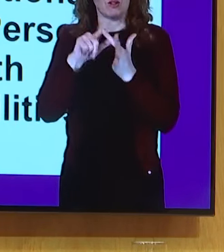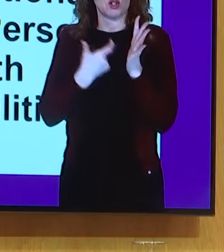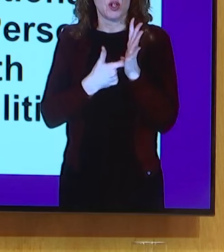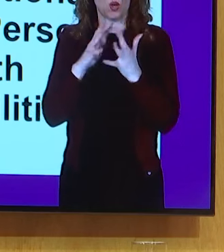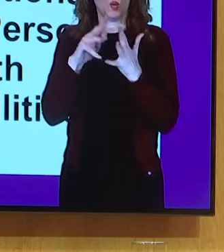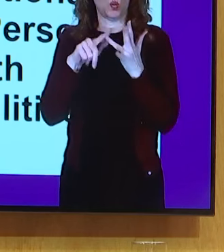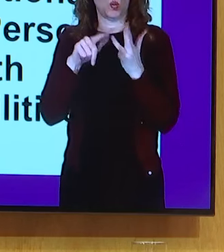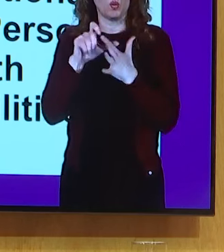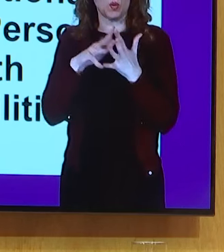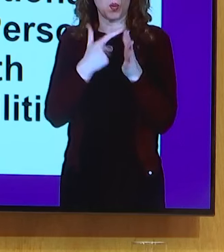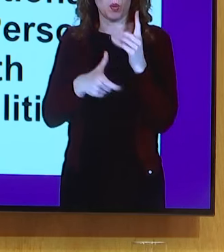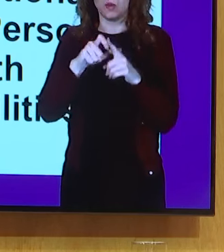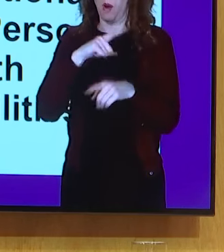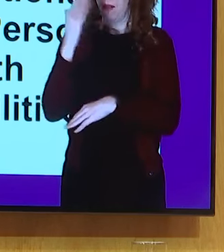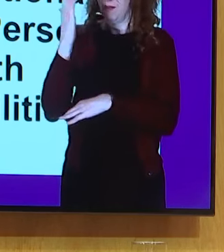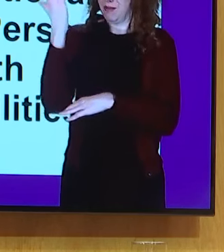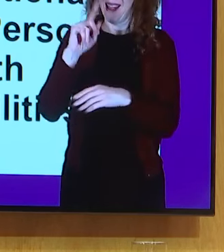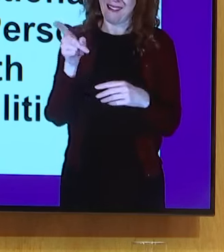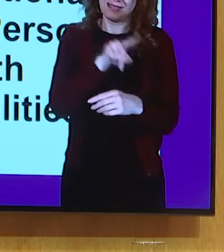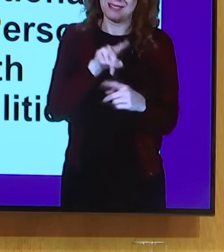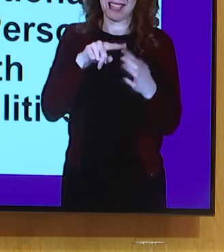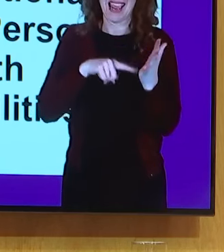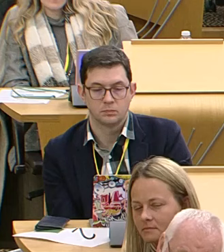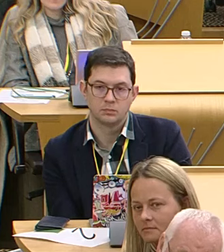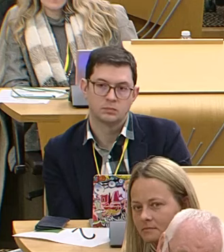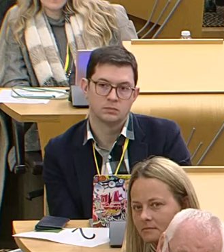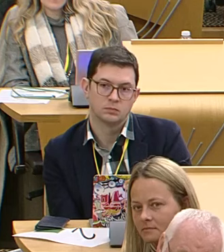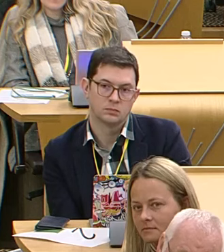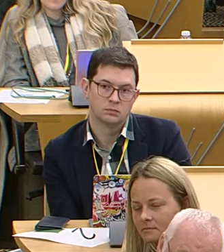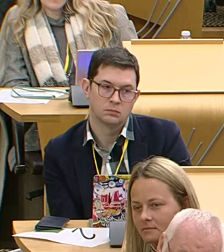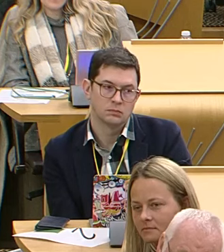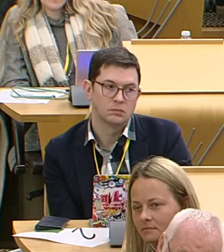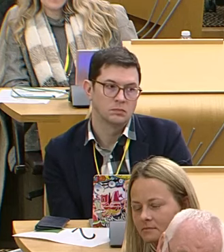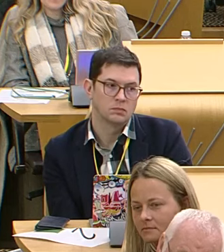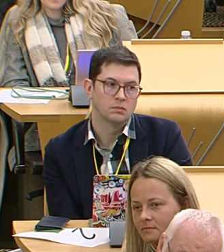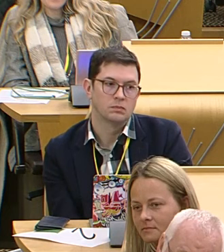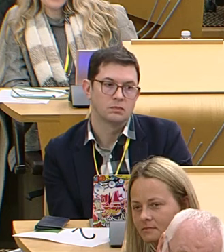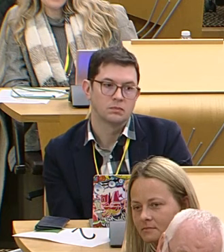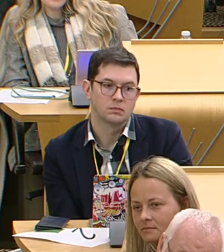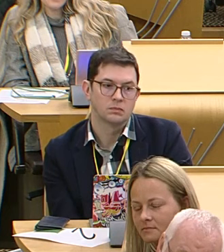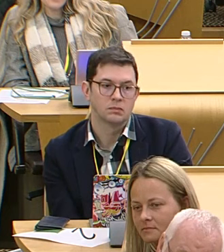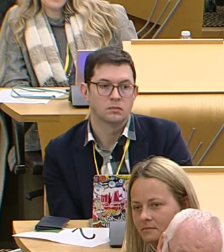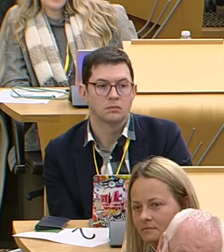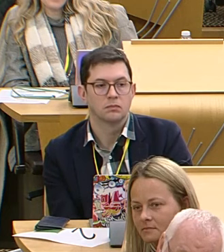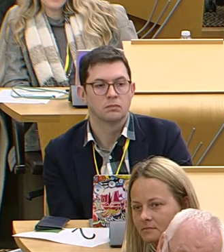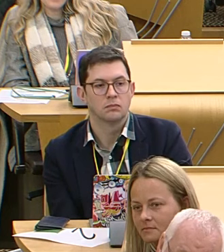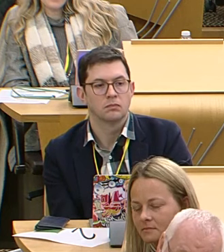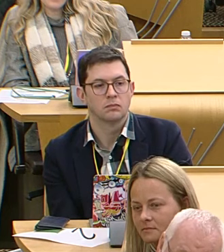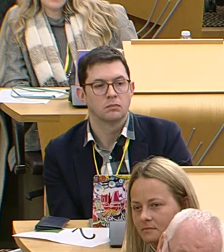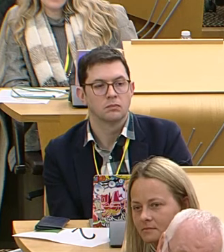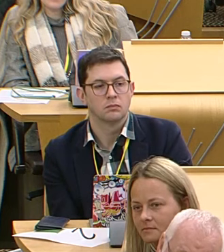speech to us today and for Etienne Dabaville for supporting in its delivery. I said earlier on, I mentioned my first